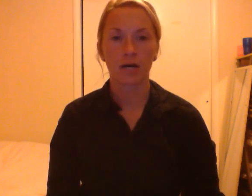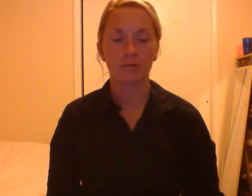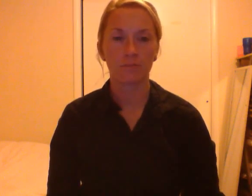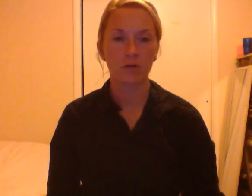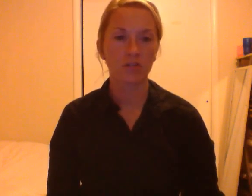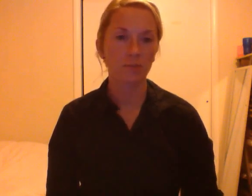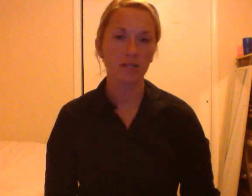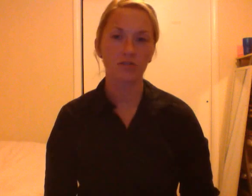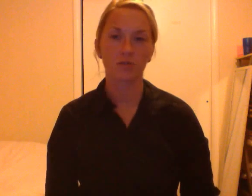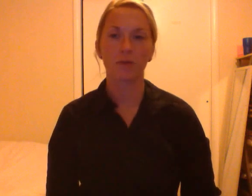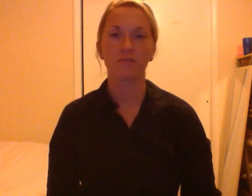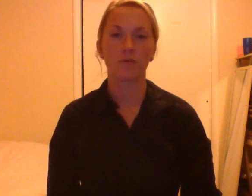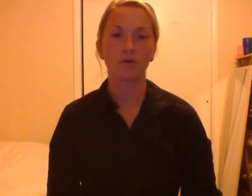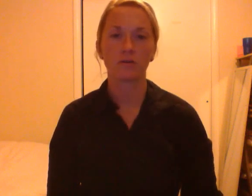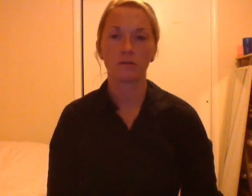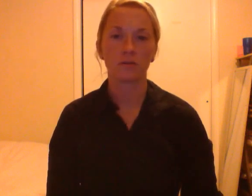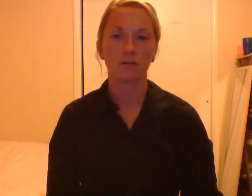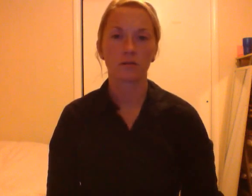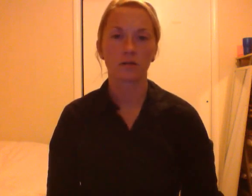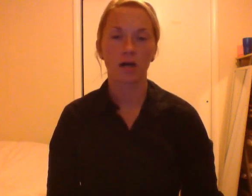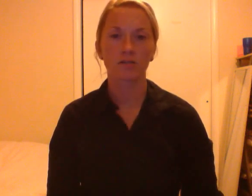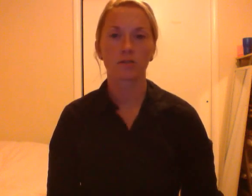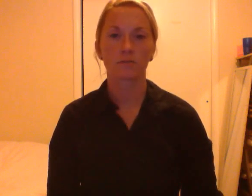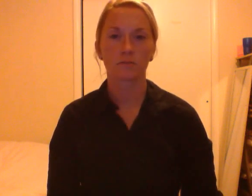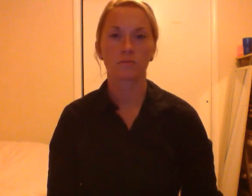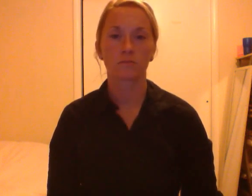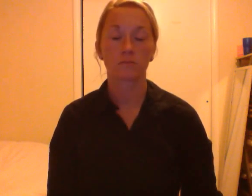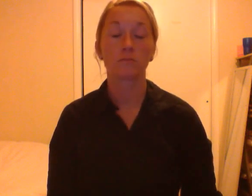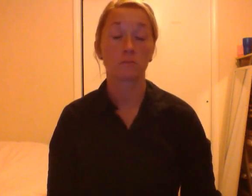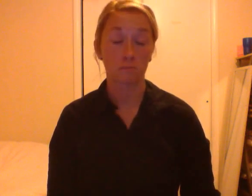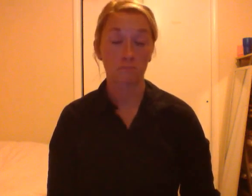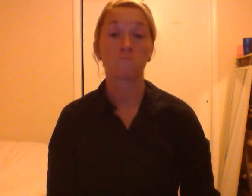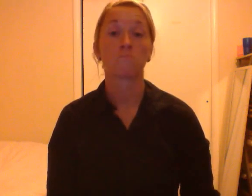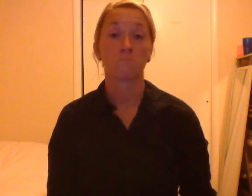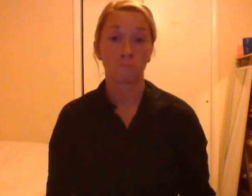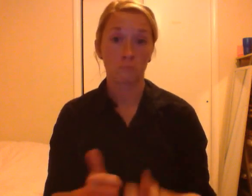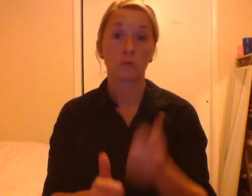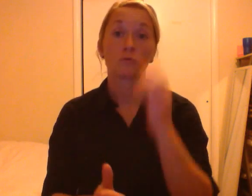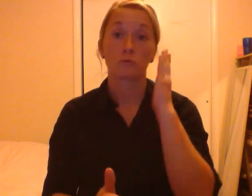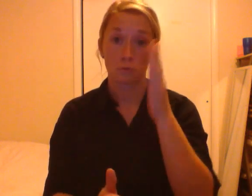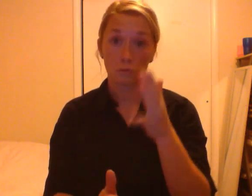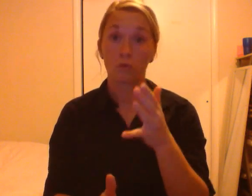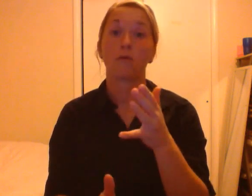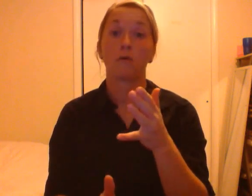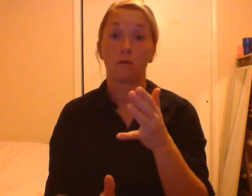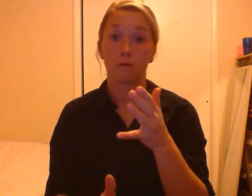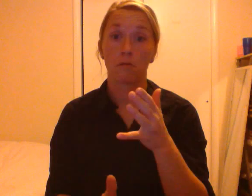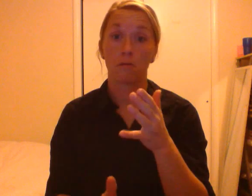But most companies do pay full That's right. cost? Most of them will either pick up the loan origination fee or an amount equal to